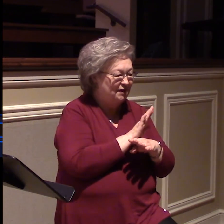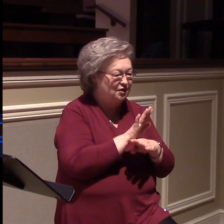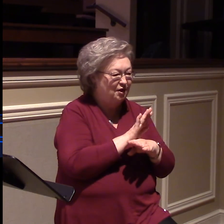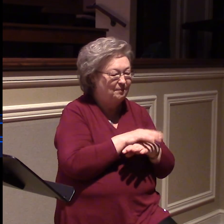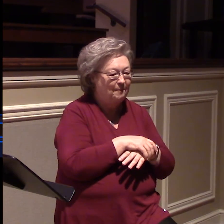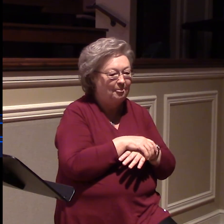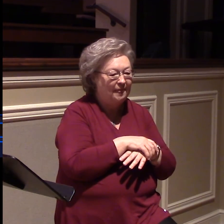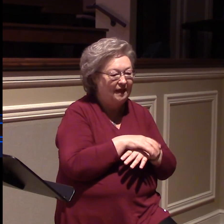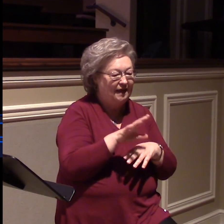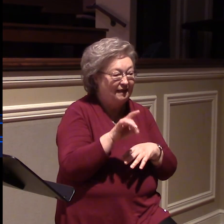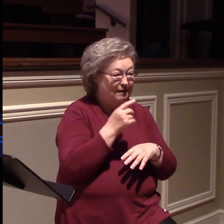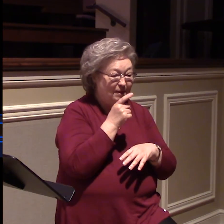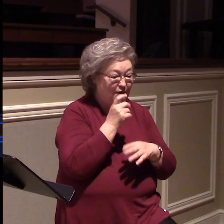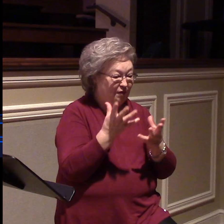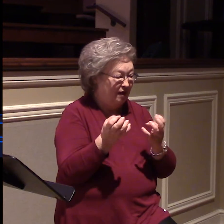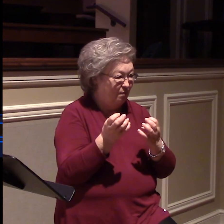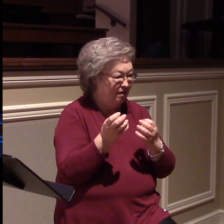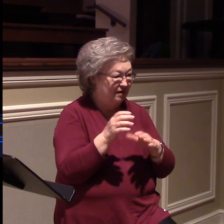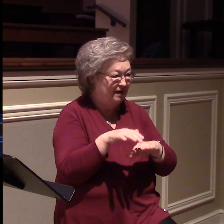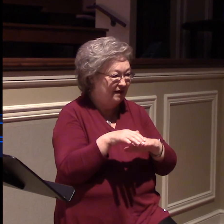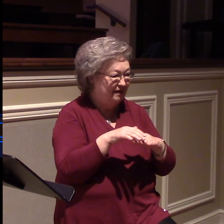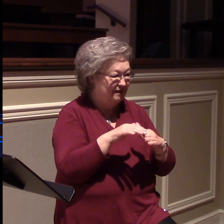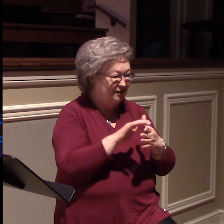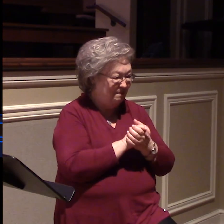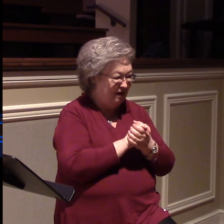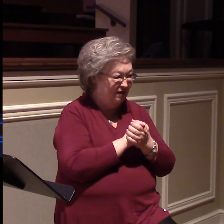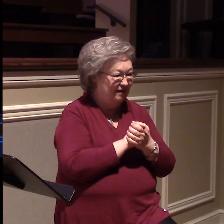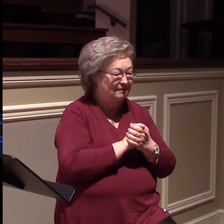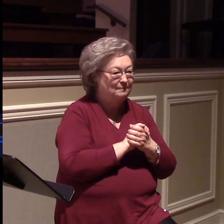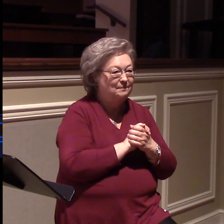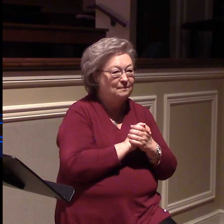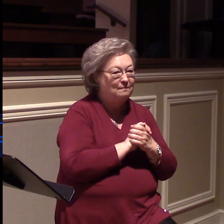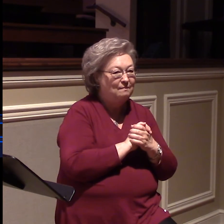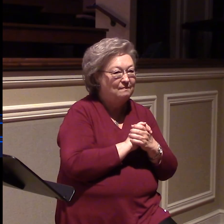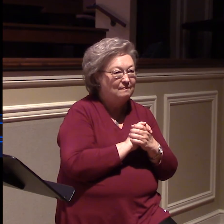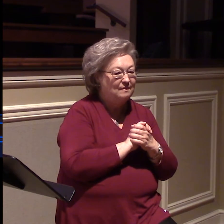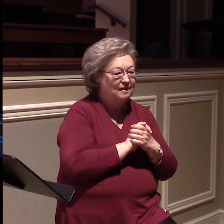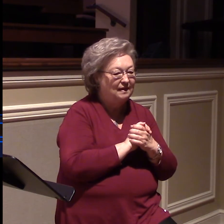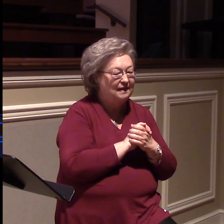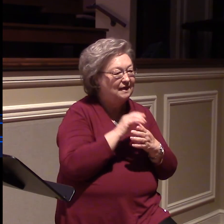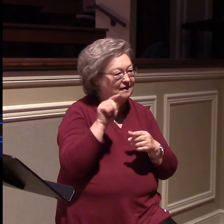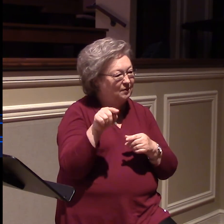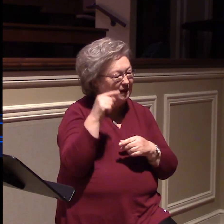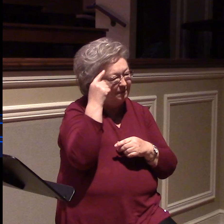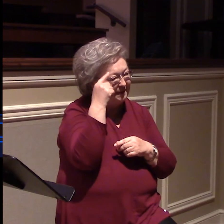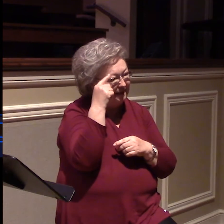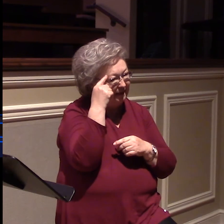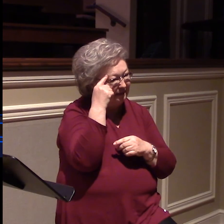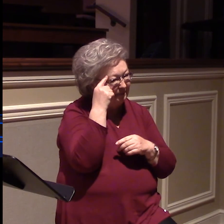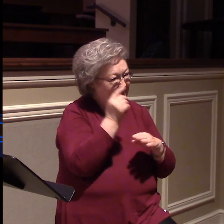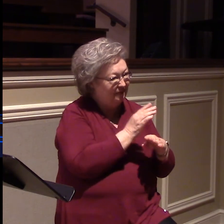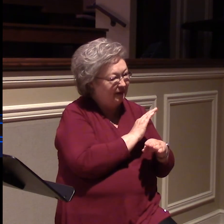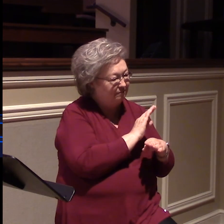marry, right? And when I teach about what marriage really is, my thought occurred to me as I was thinking about that